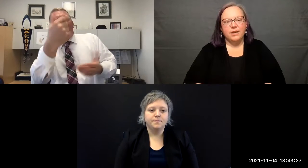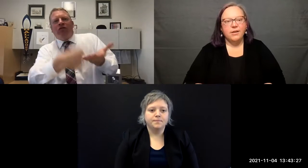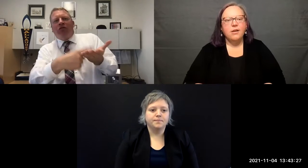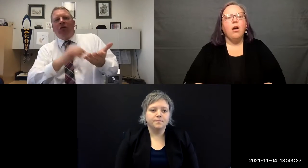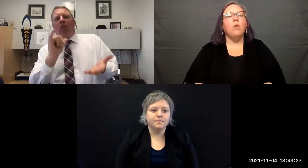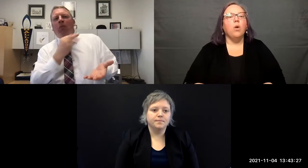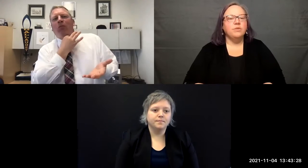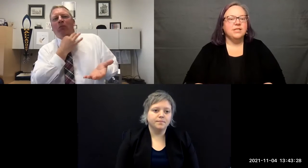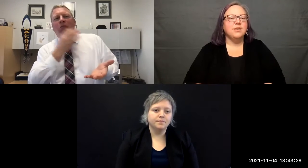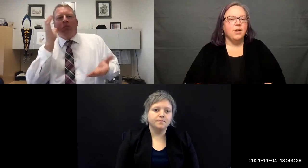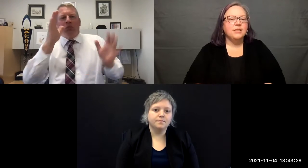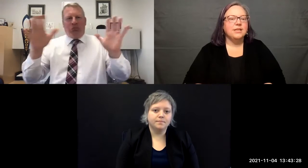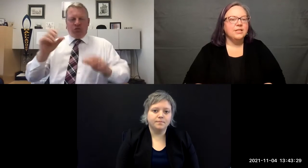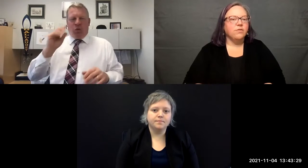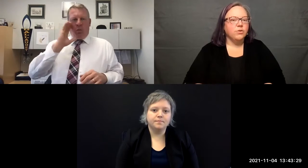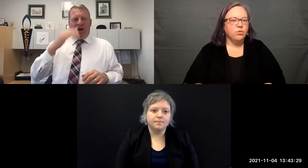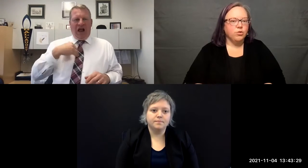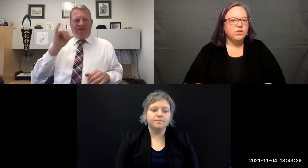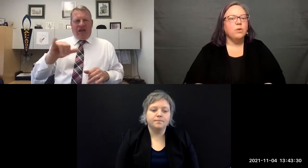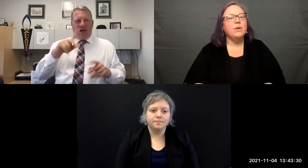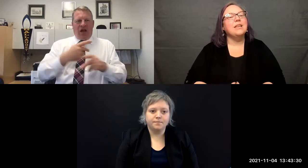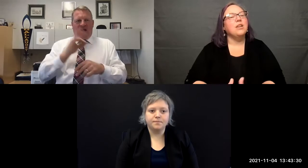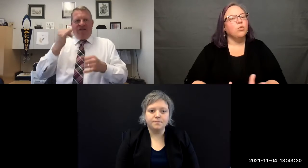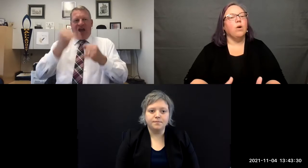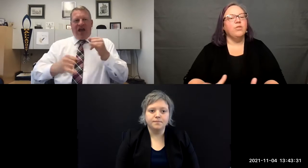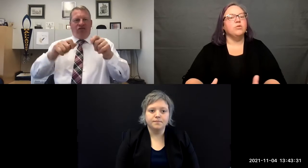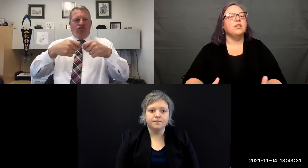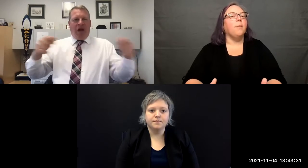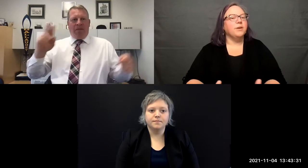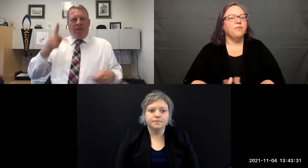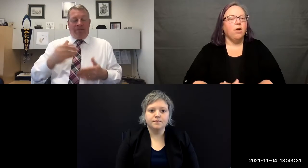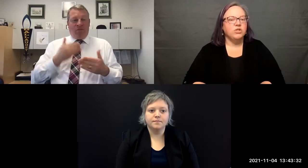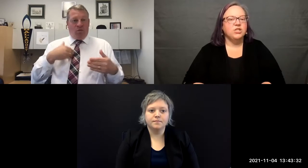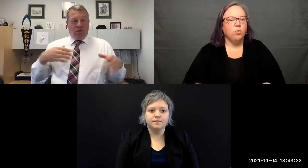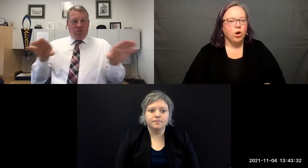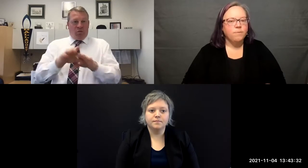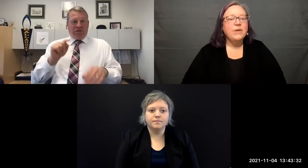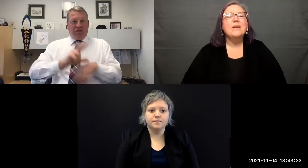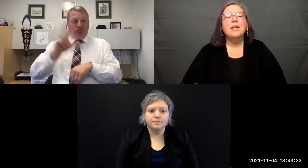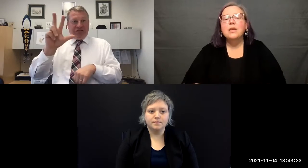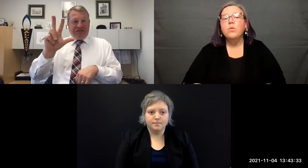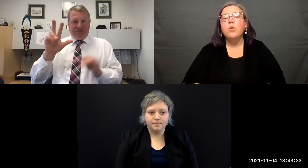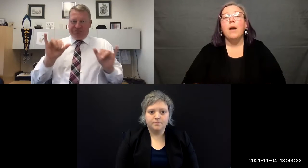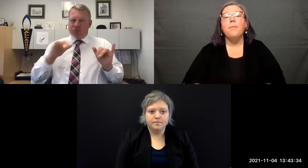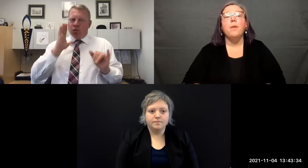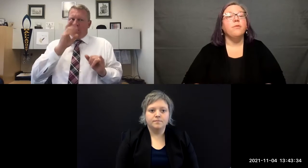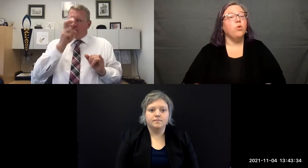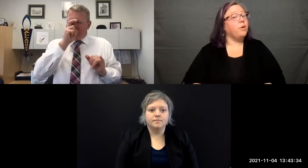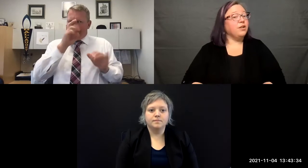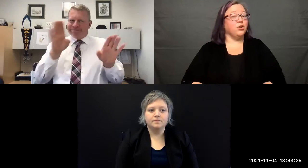briefing on what was discussed in each of those groups so that we can hear what those topics of conversation were. And then we will wrap up before we adjourn